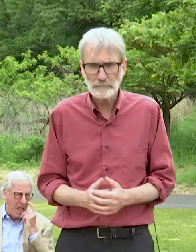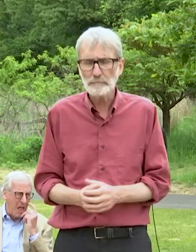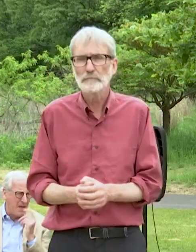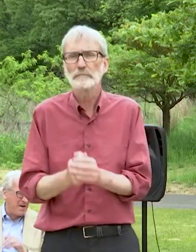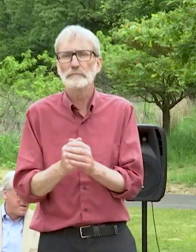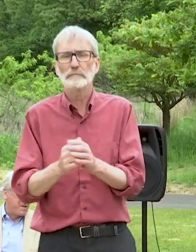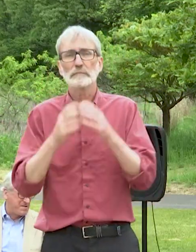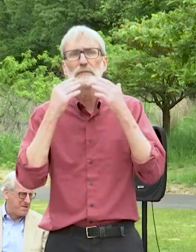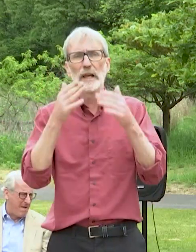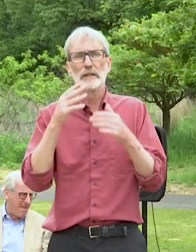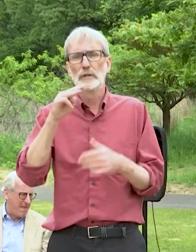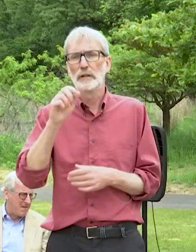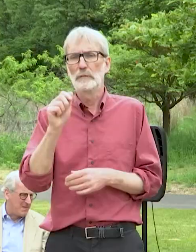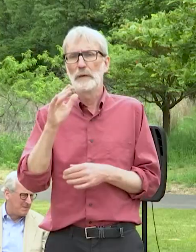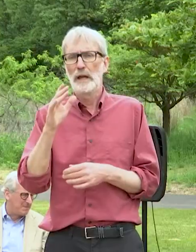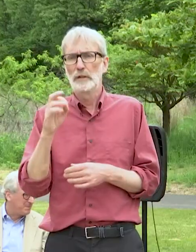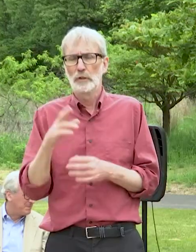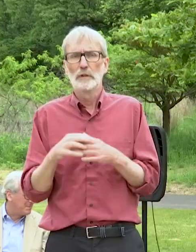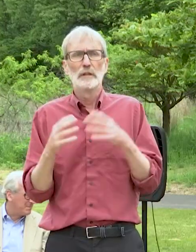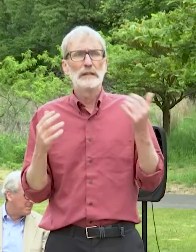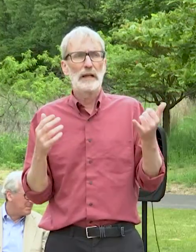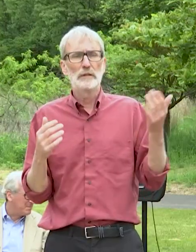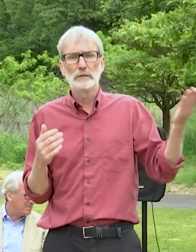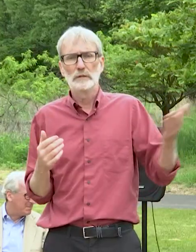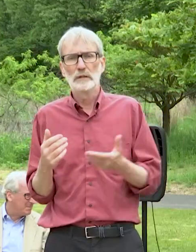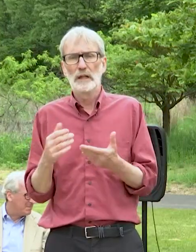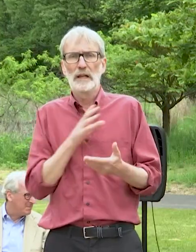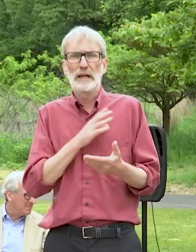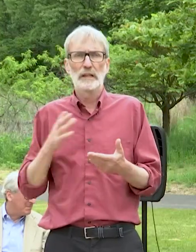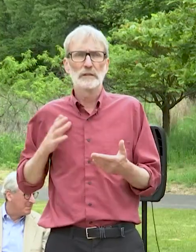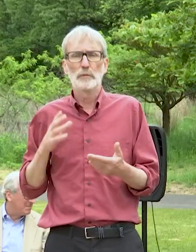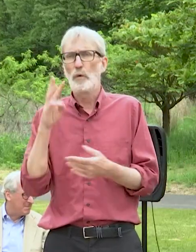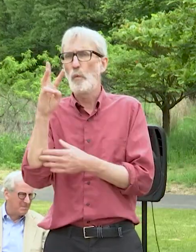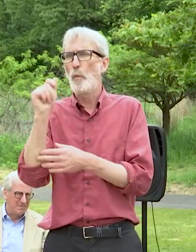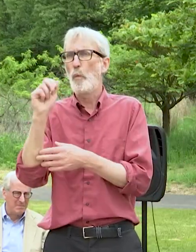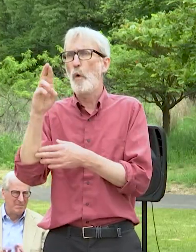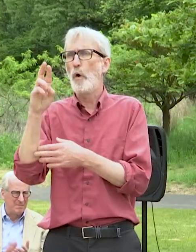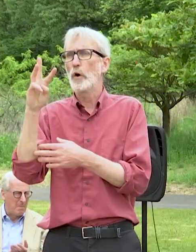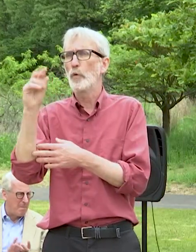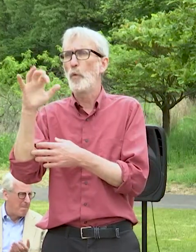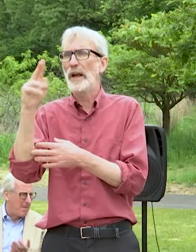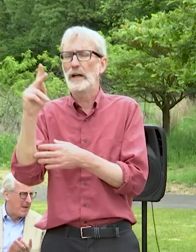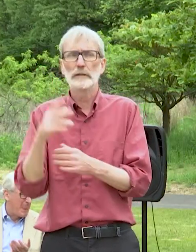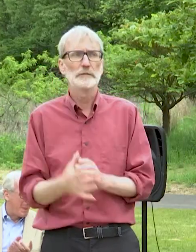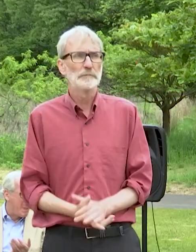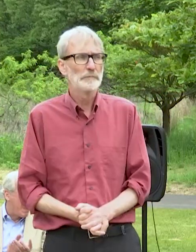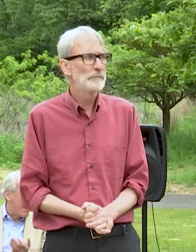Thank you so much, Mayor. And now it's my pleasure to welcome to the stage Councilwoman Barb Warwick.